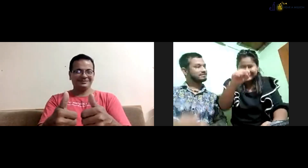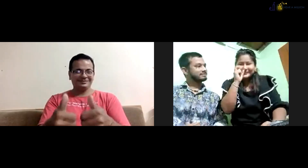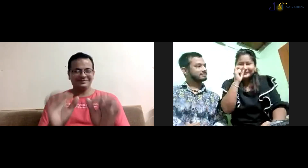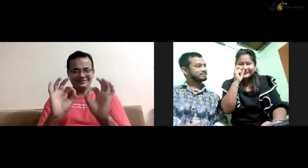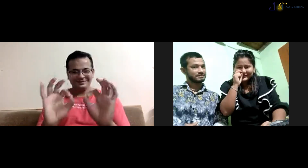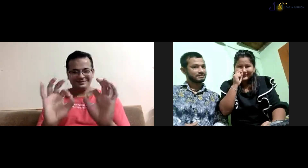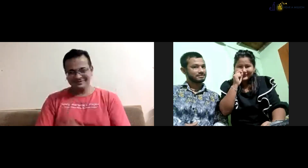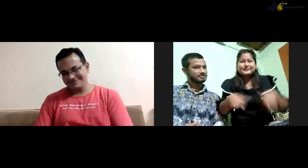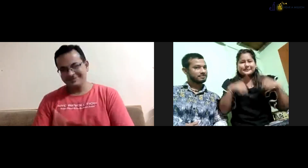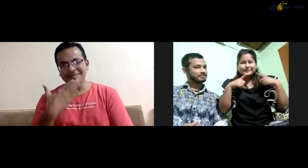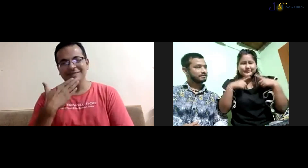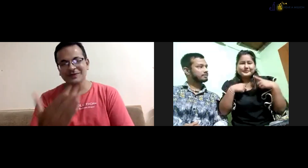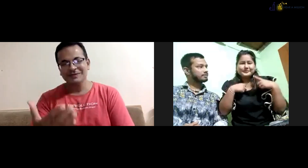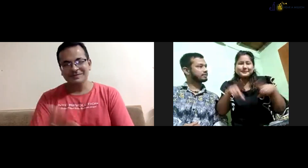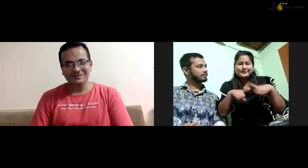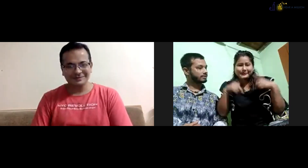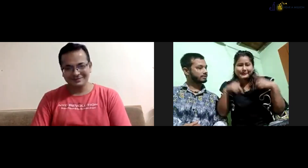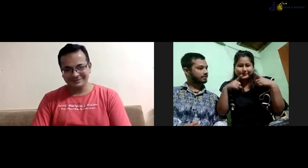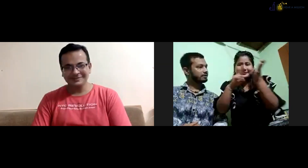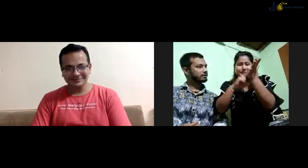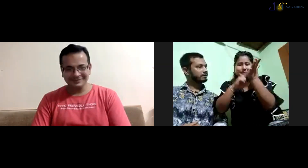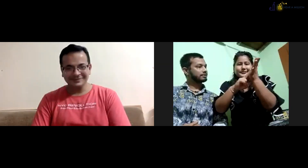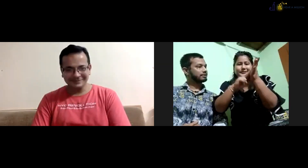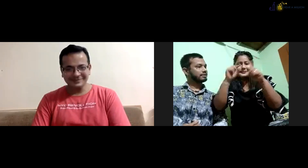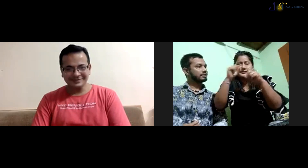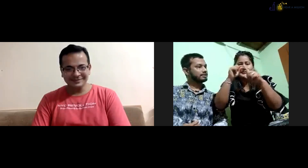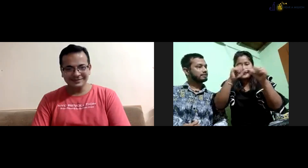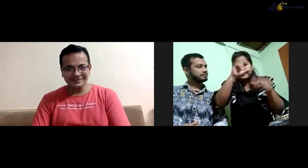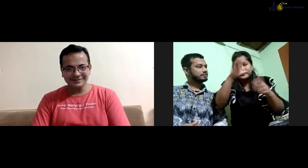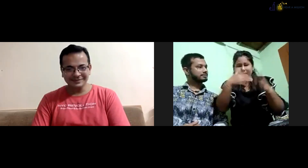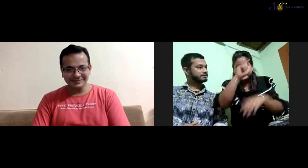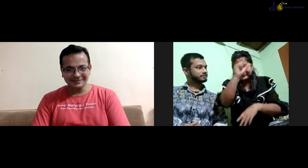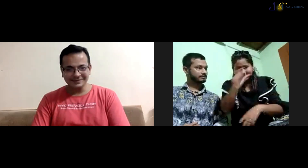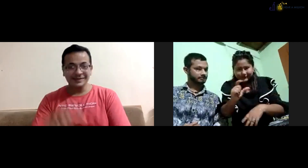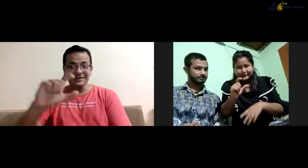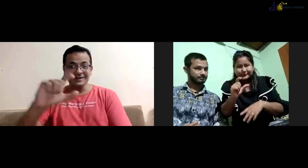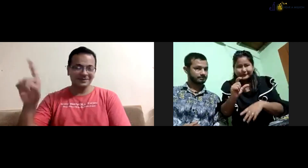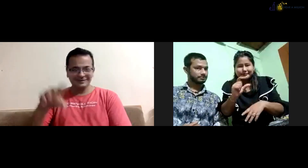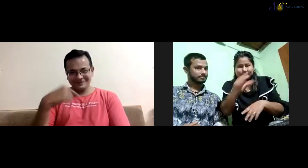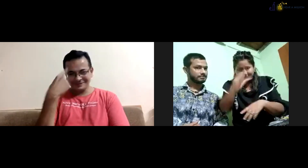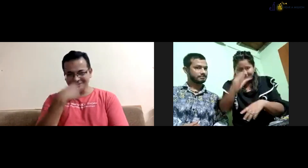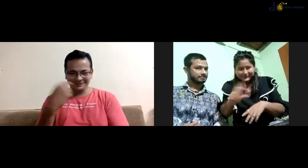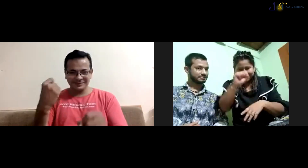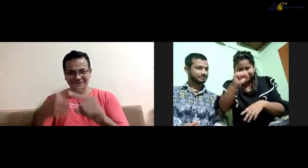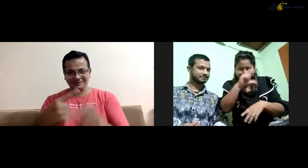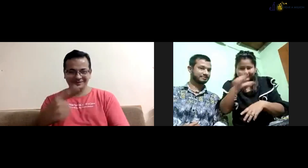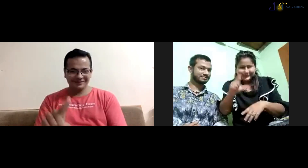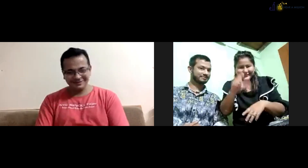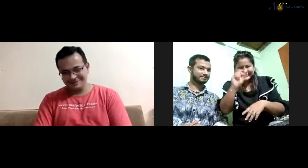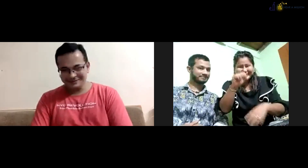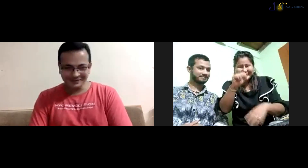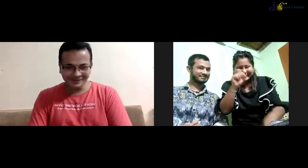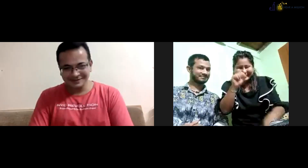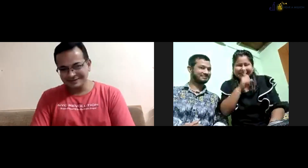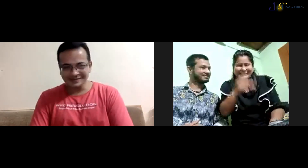this is my sign name. Okay, good, nice. And I live in Nepal. This is the sign of